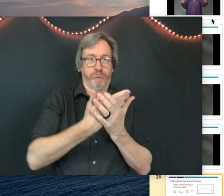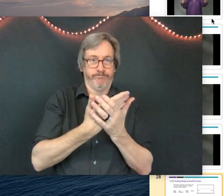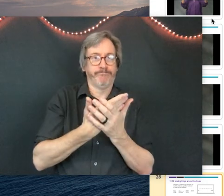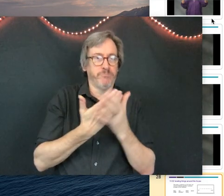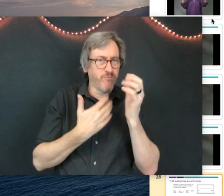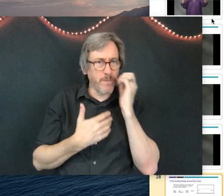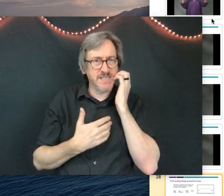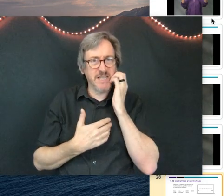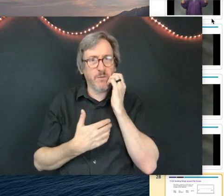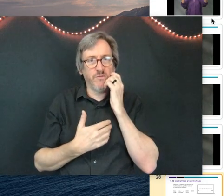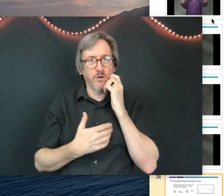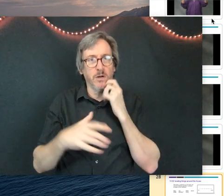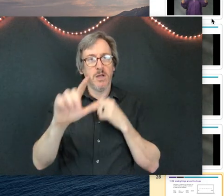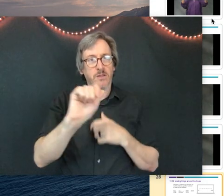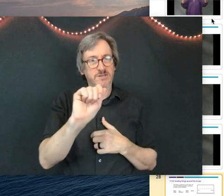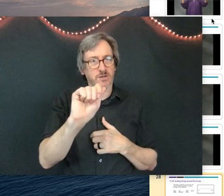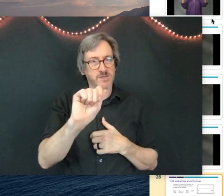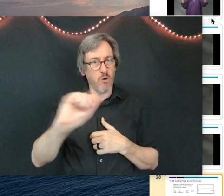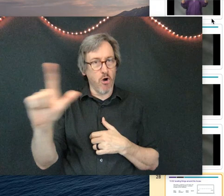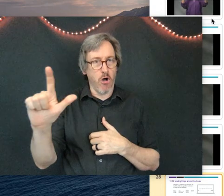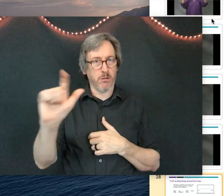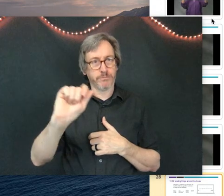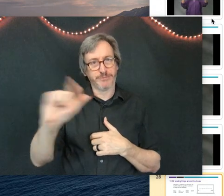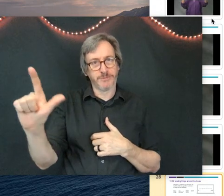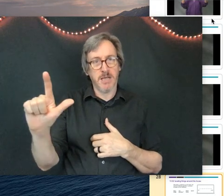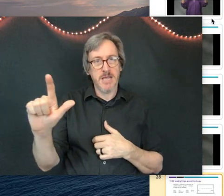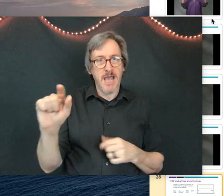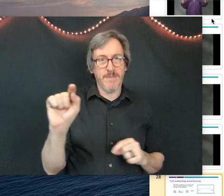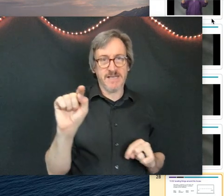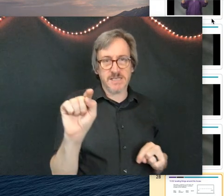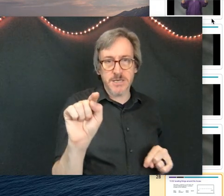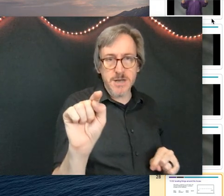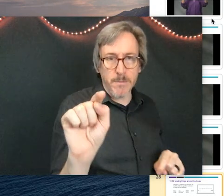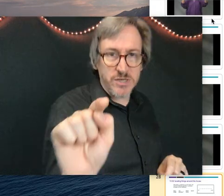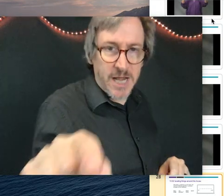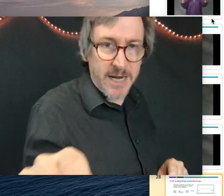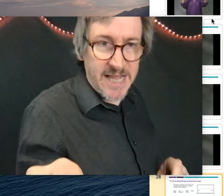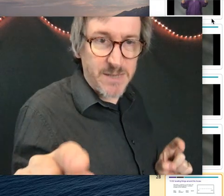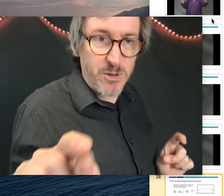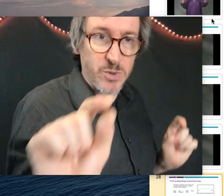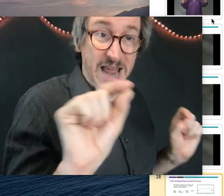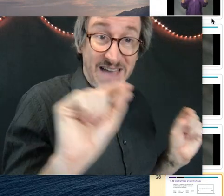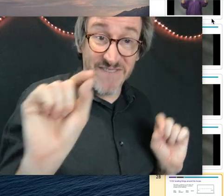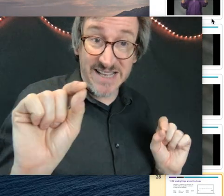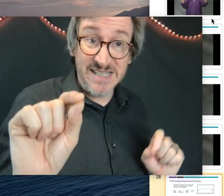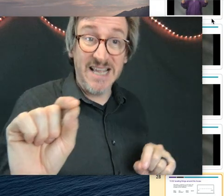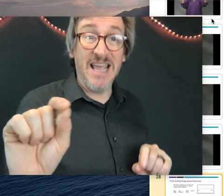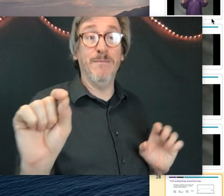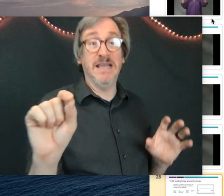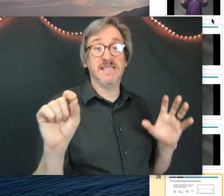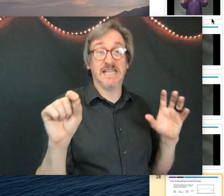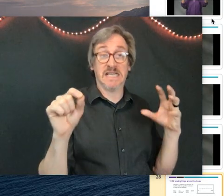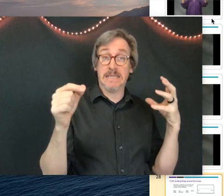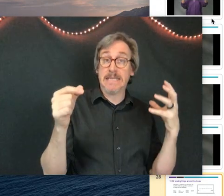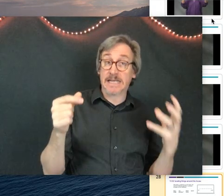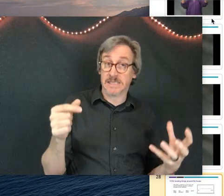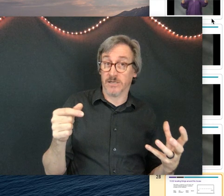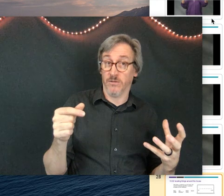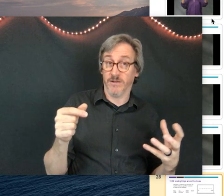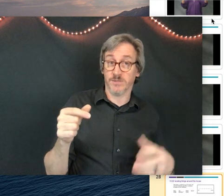All. You've probably seen that one before. There's also all. Because it's a number sign as opposed to an FS, it means it's